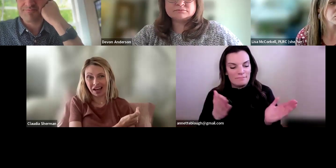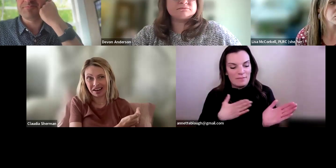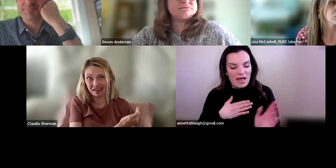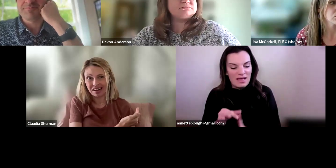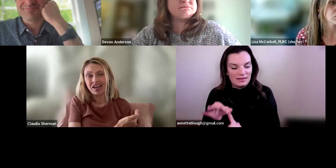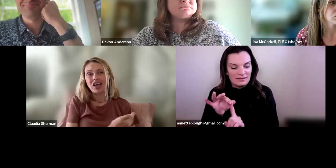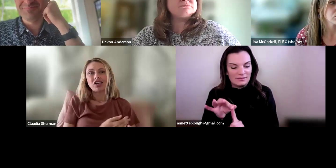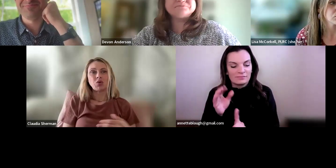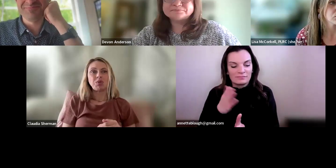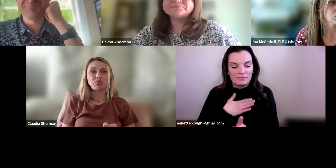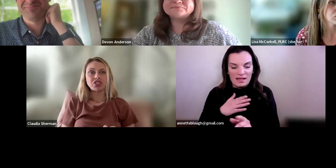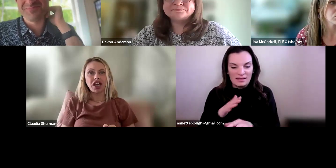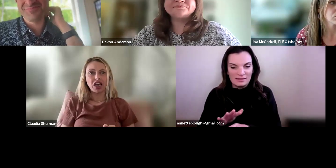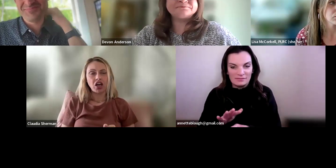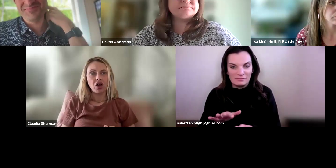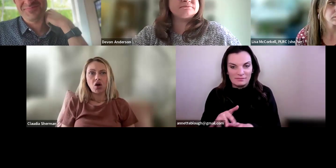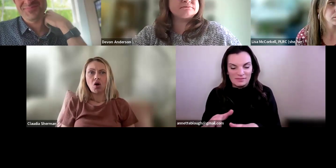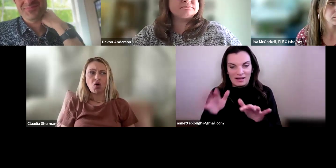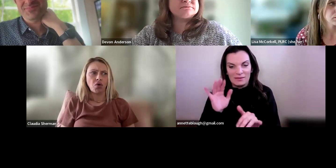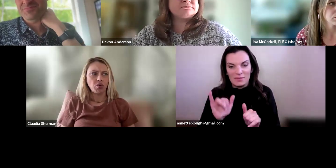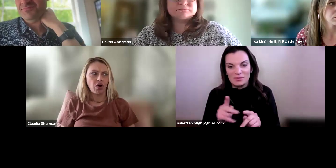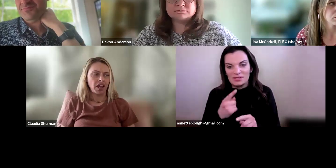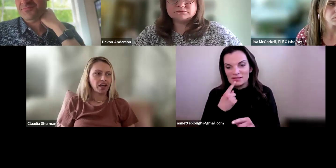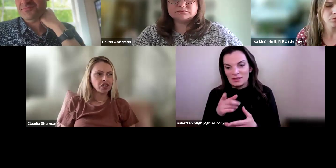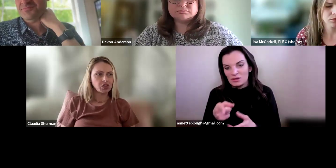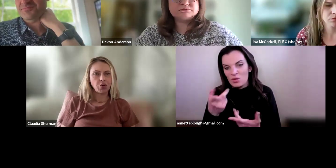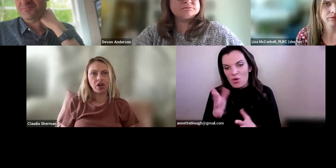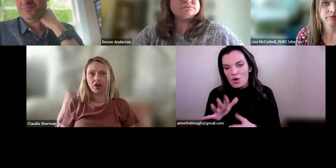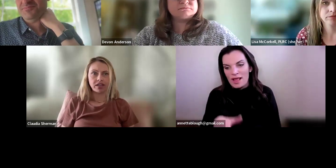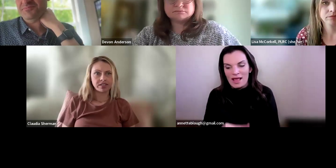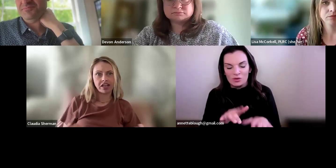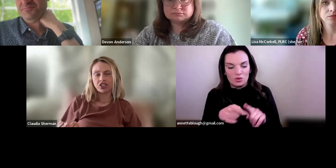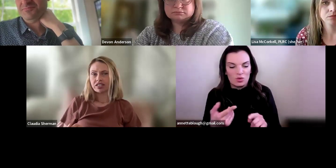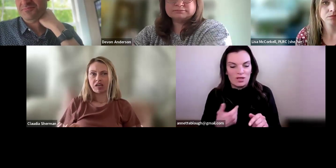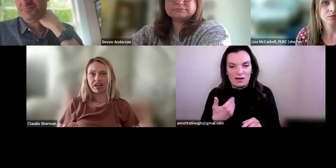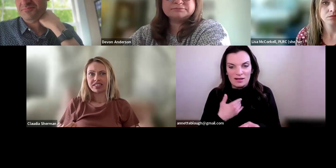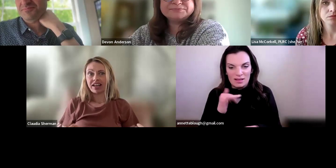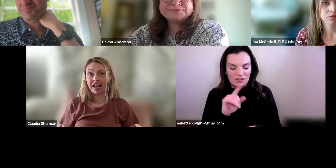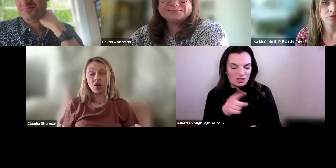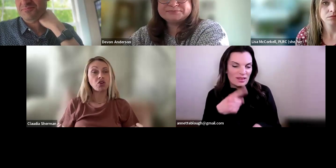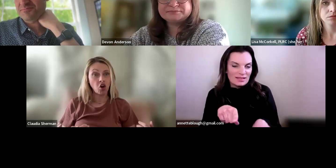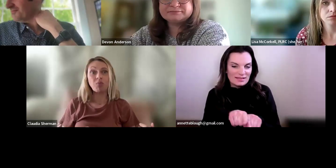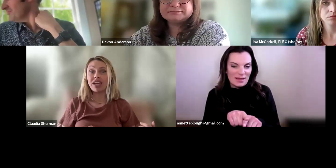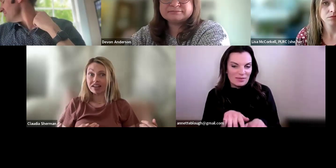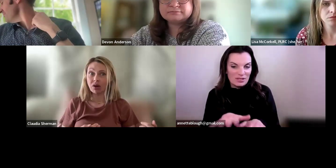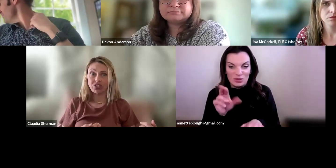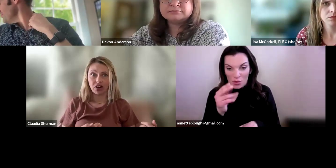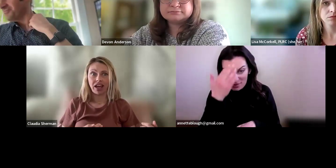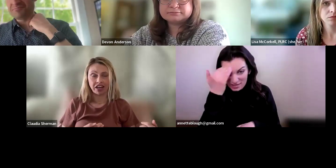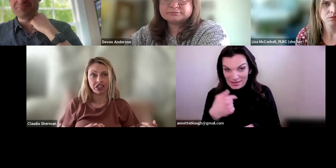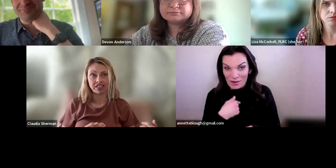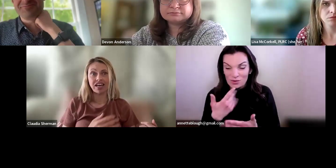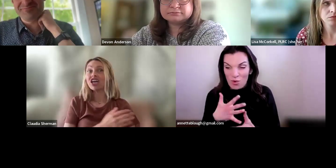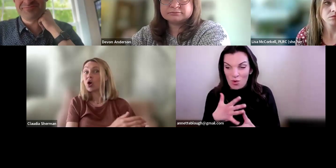because I've already had it. So when people say like, oh, you were already anxious when you were younger, isn't that just the same anxiety? I can go, no, because I was